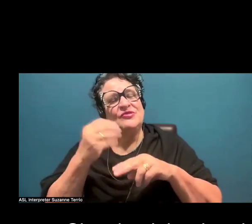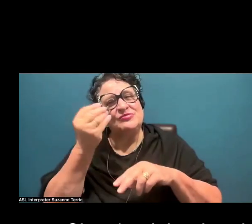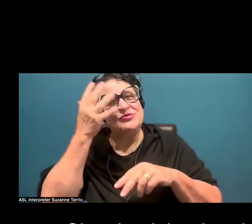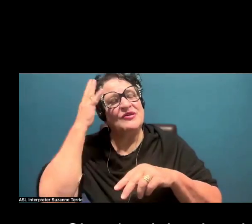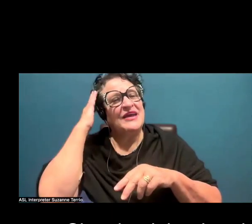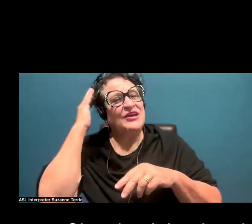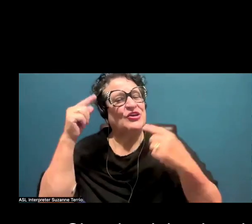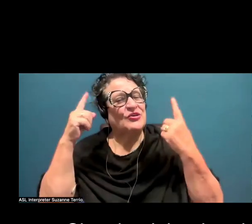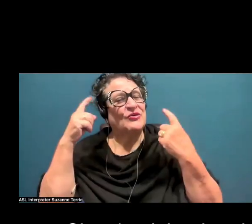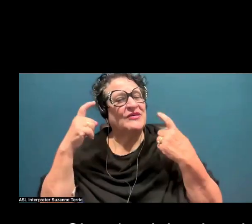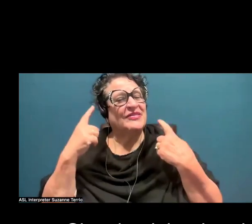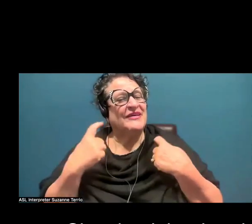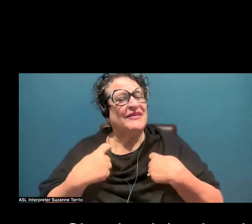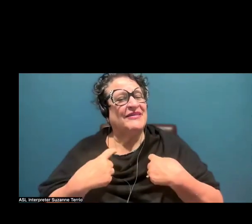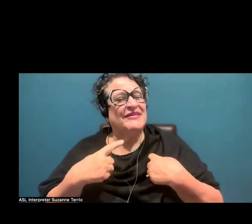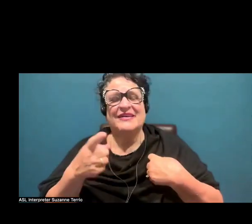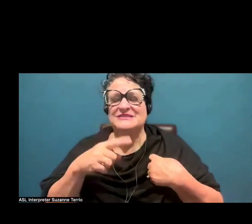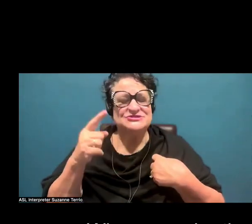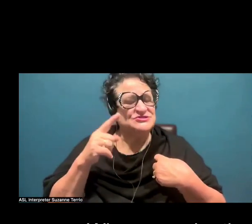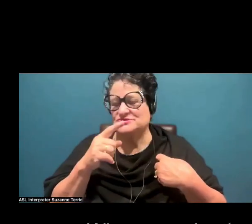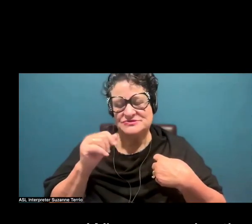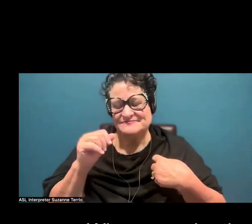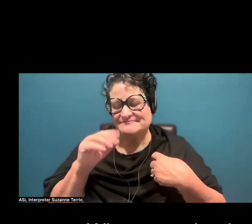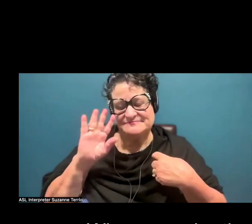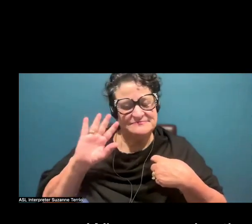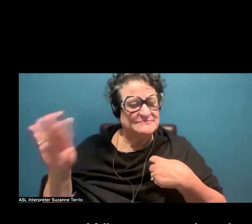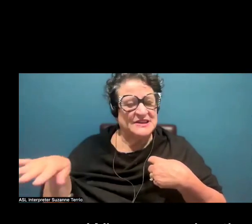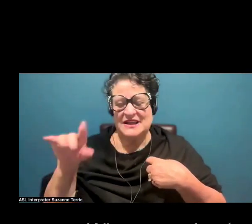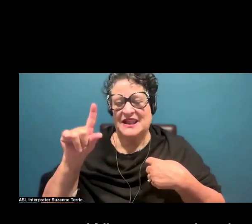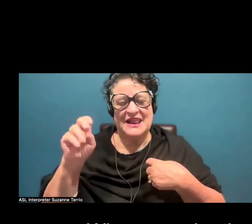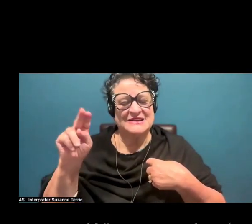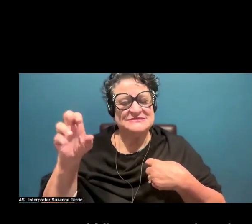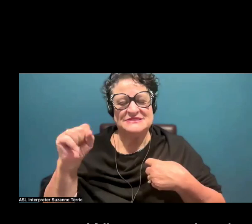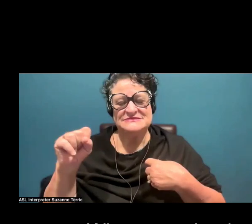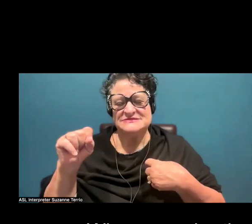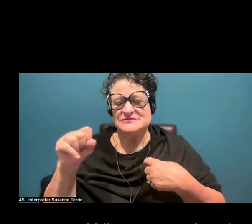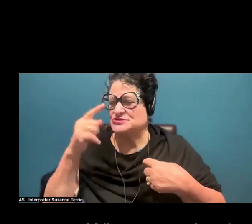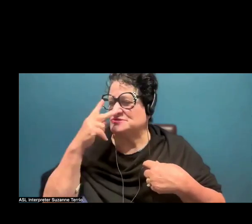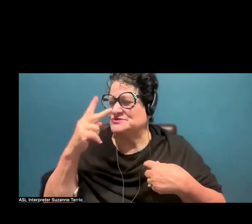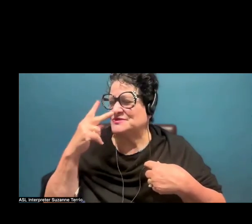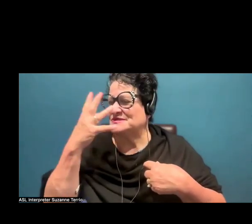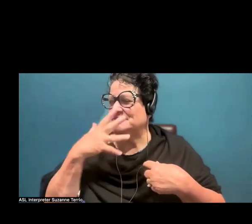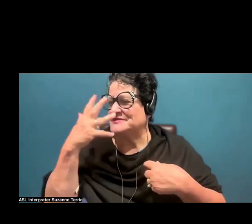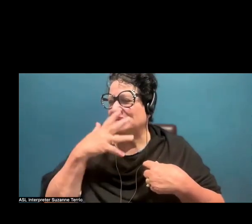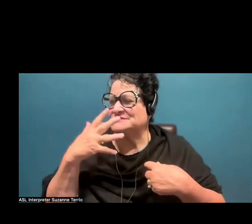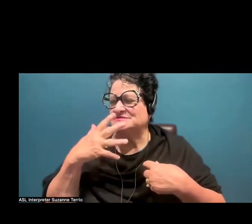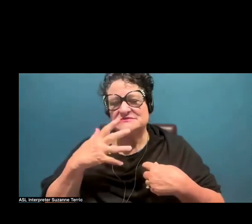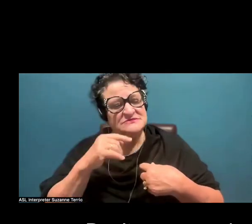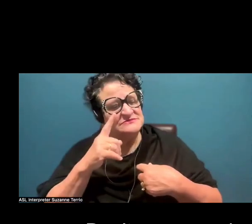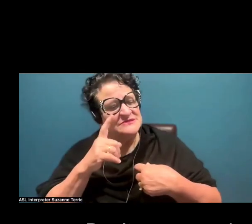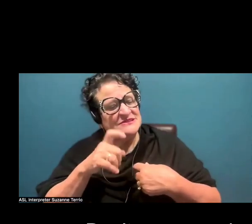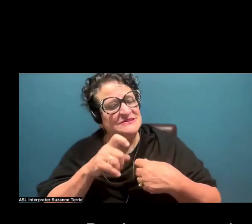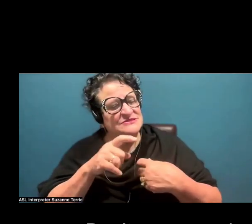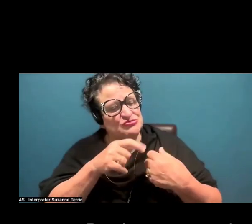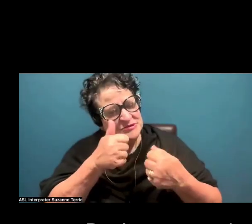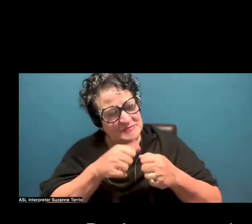her head, determined to chase Lexos from her mind. Whenever she thought of him, all she could see was his face as he'd asked her to trust him. Don't